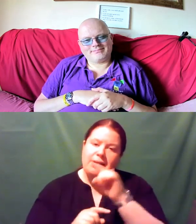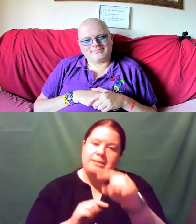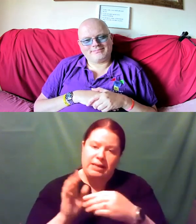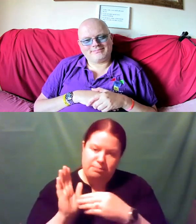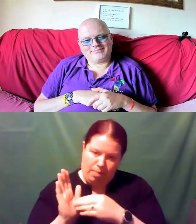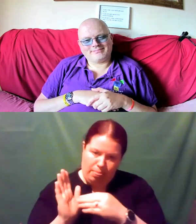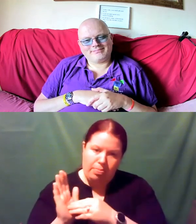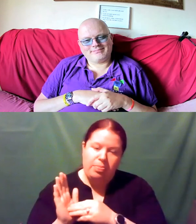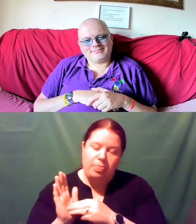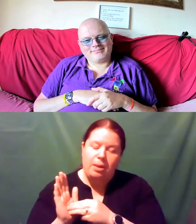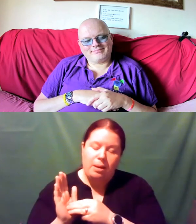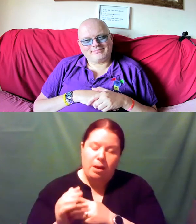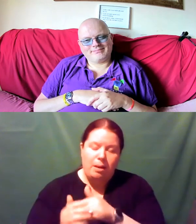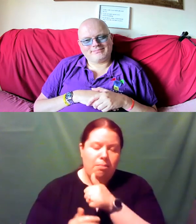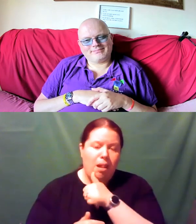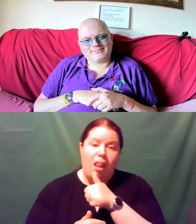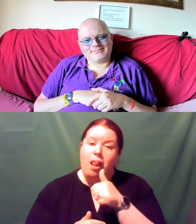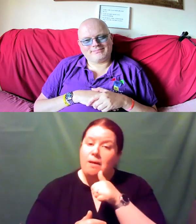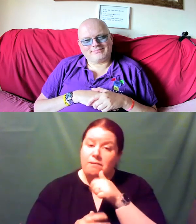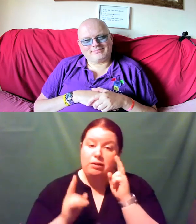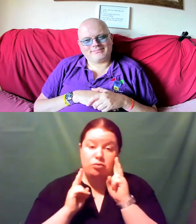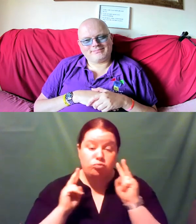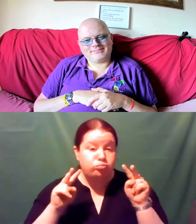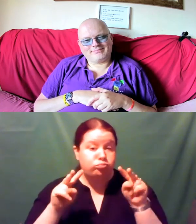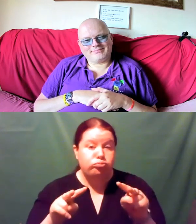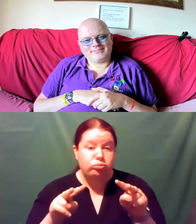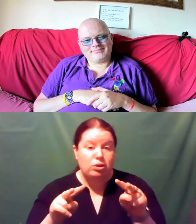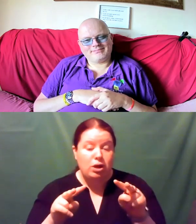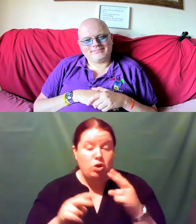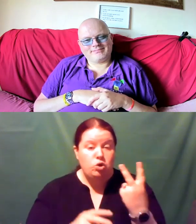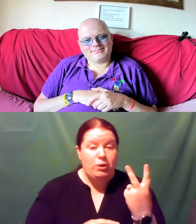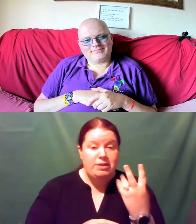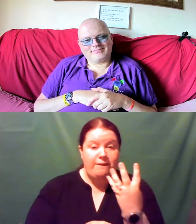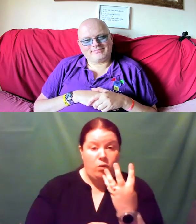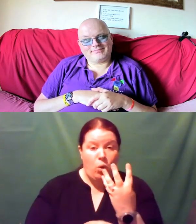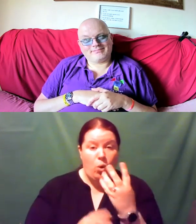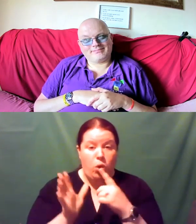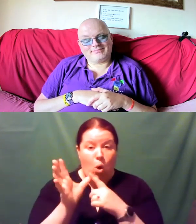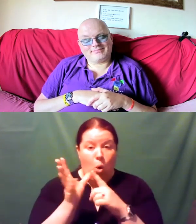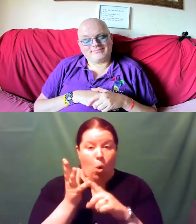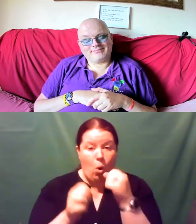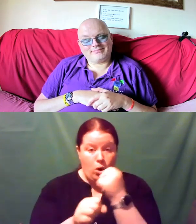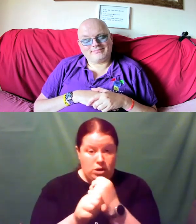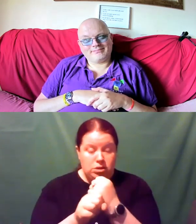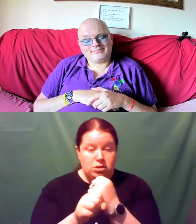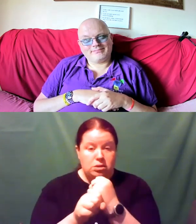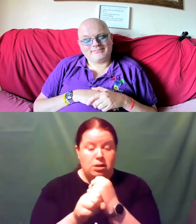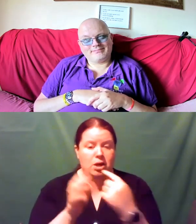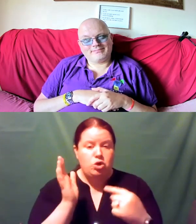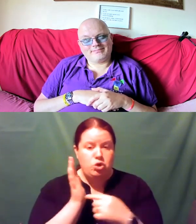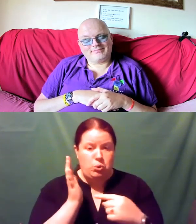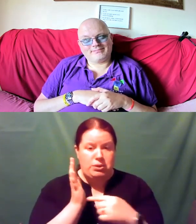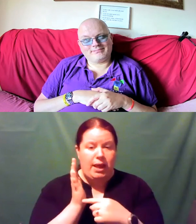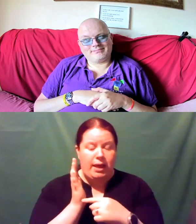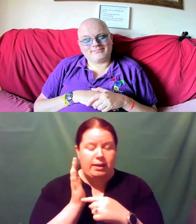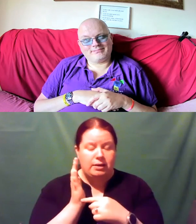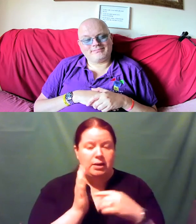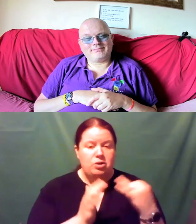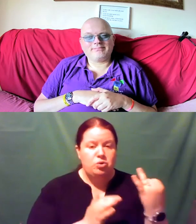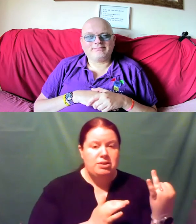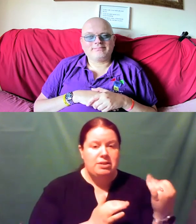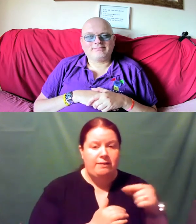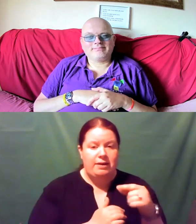would be lovely if you were able to join us on the 24th of August. So Tuesday, the 24th of August, between 7 and